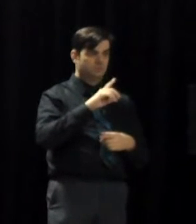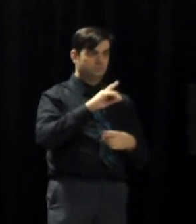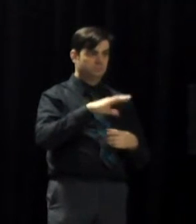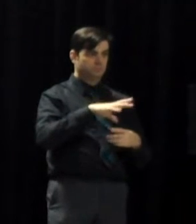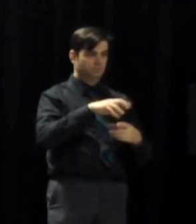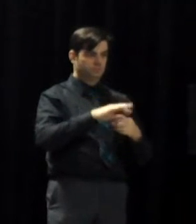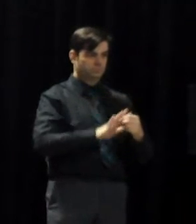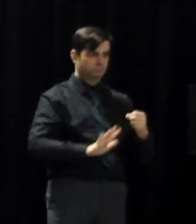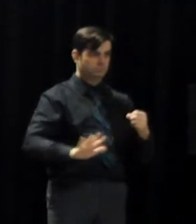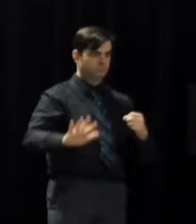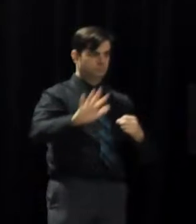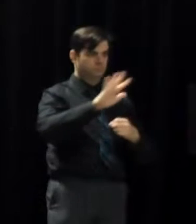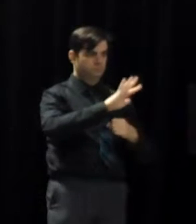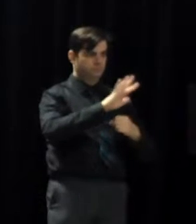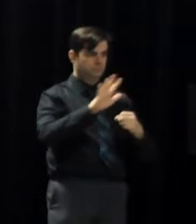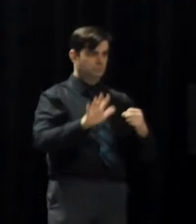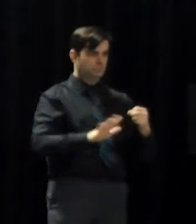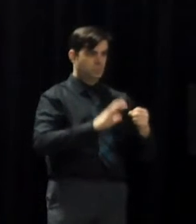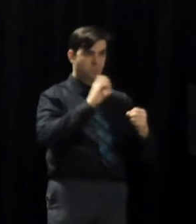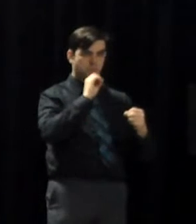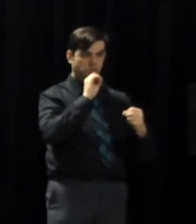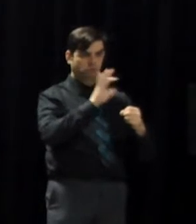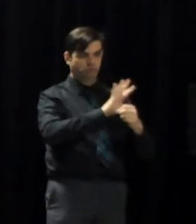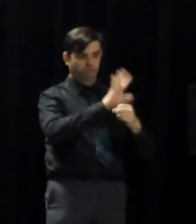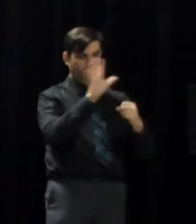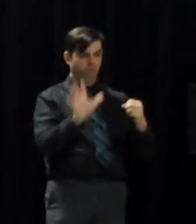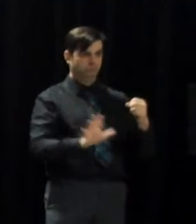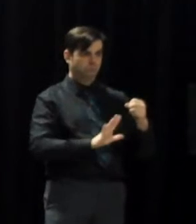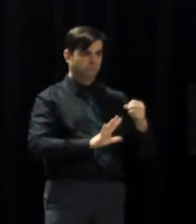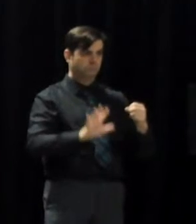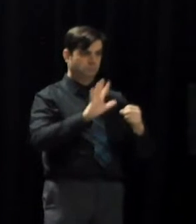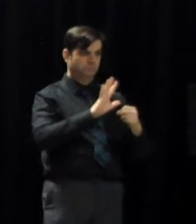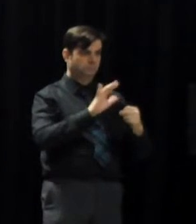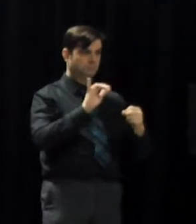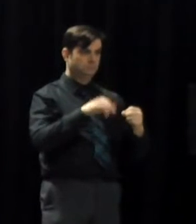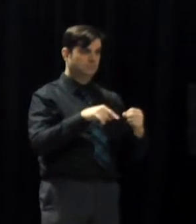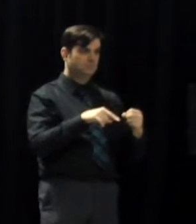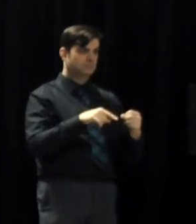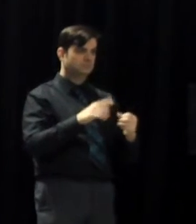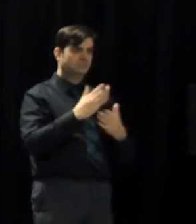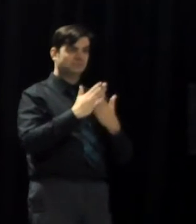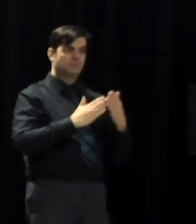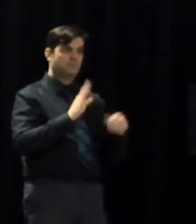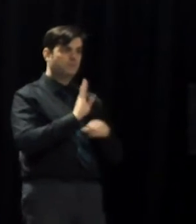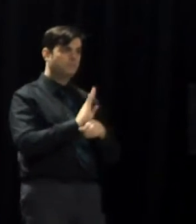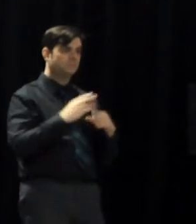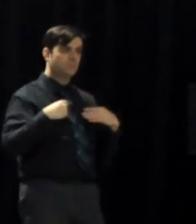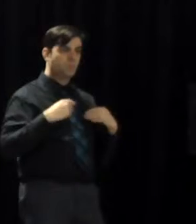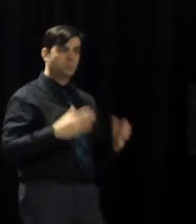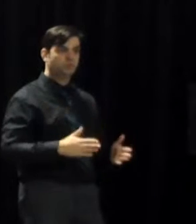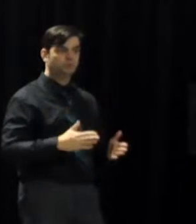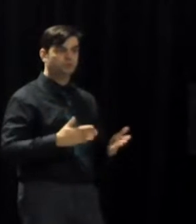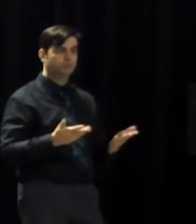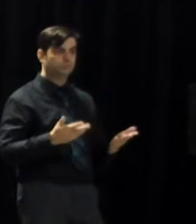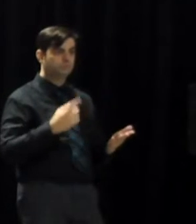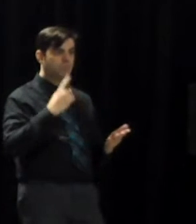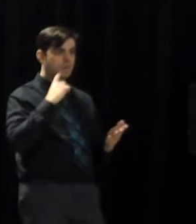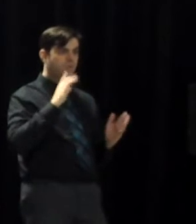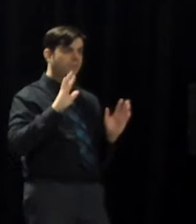some businesses that didn't take this situation very seriously and live up to the rules that they said they were going to